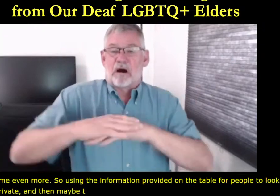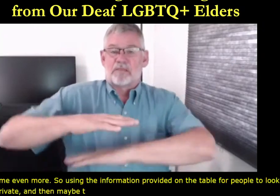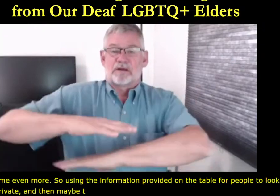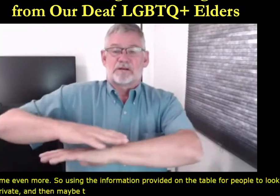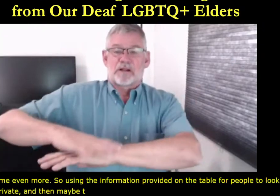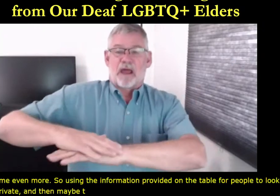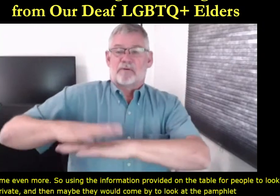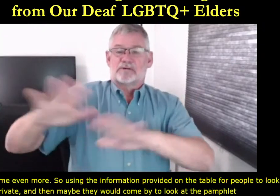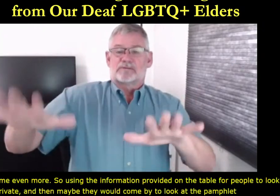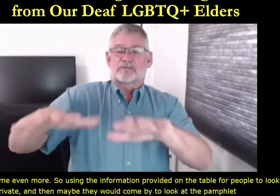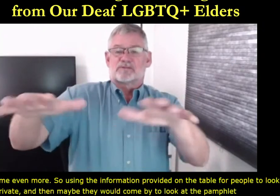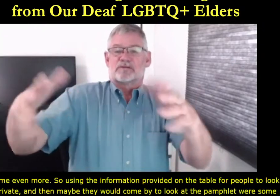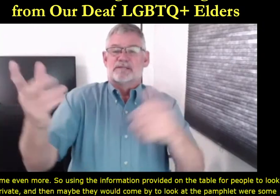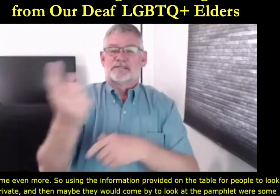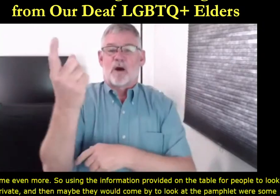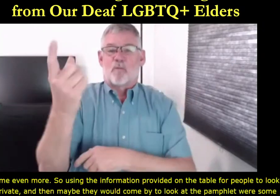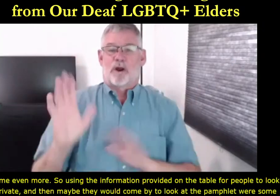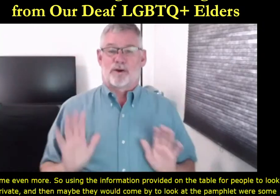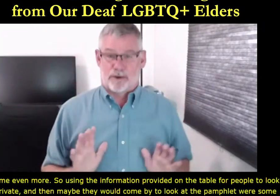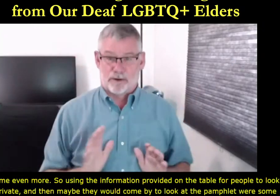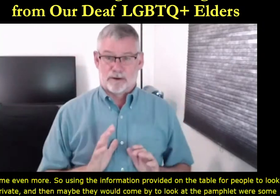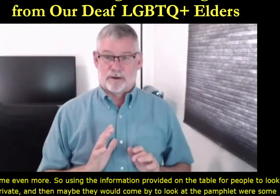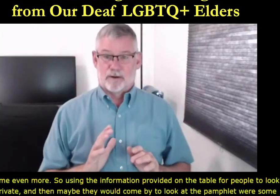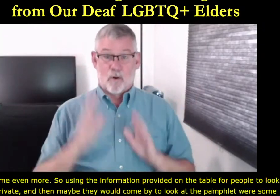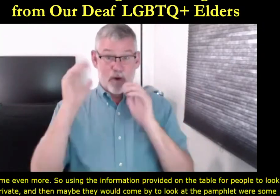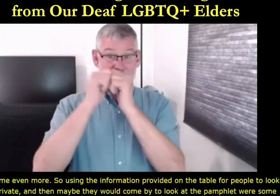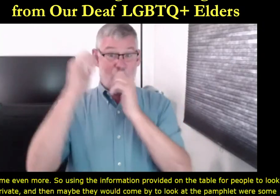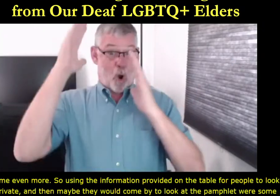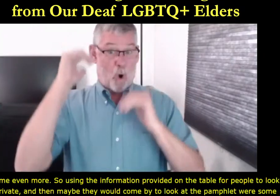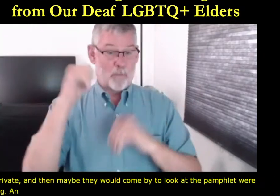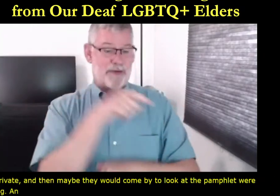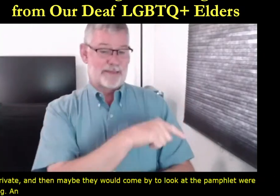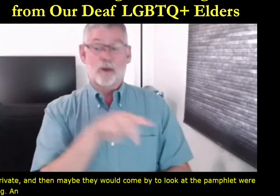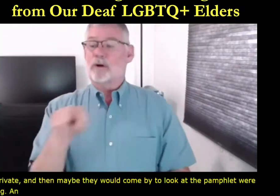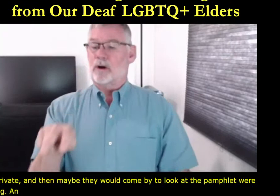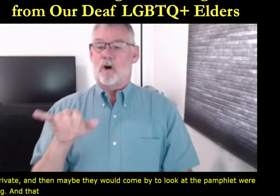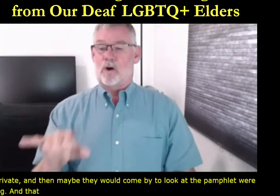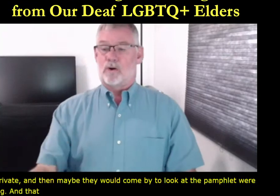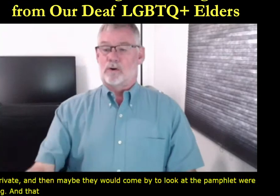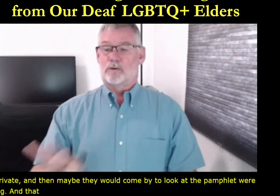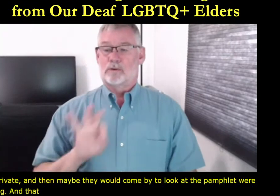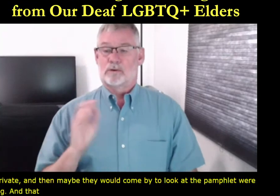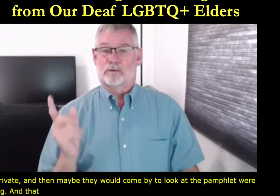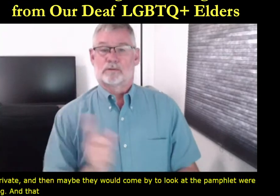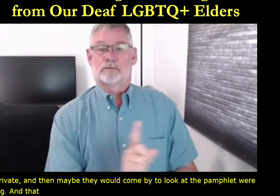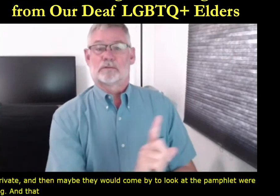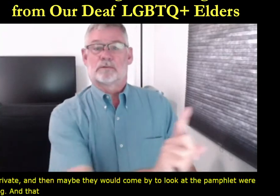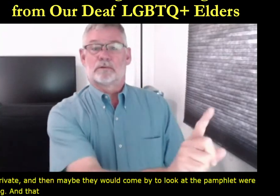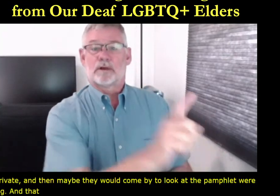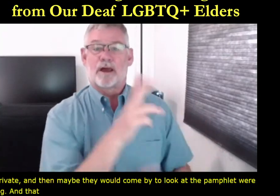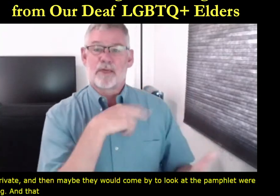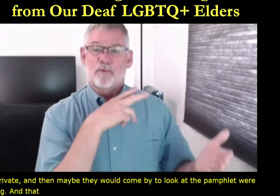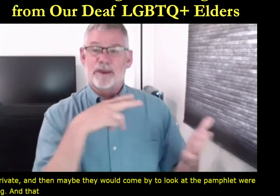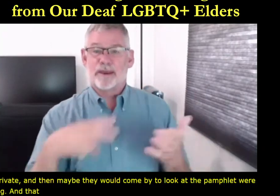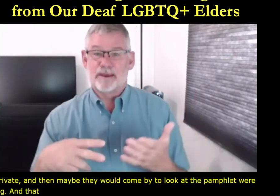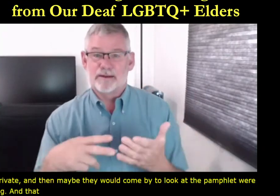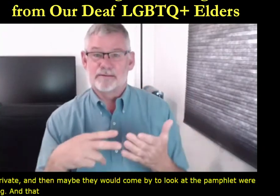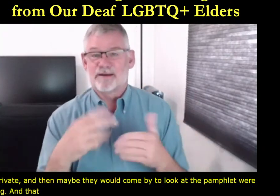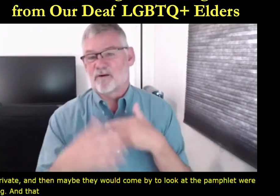this conservative area just to have a table with pamphlets or literature in the school where people could just